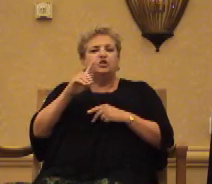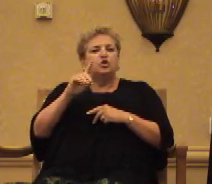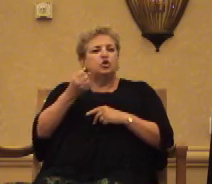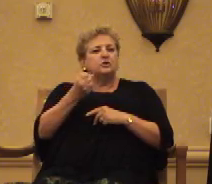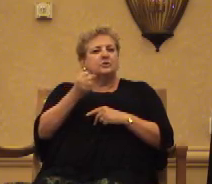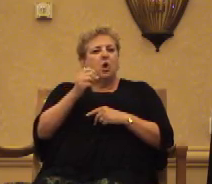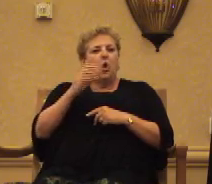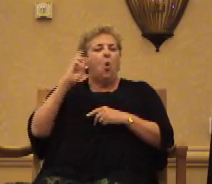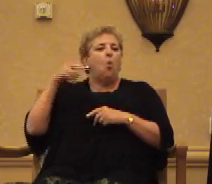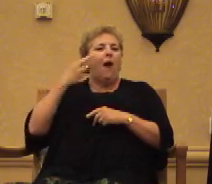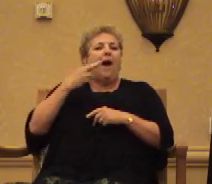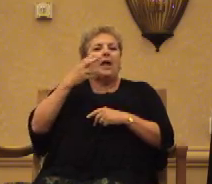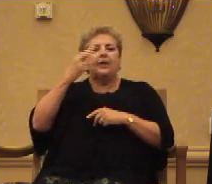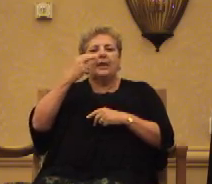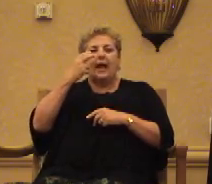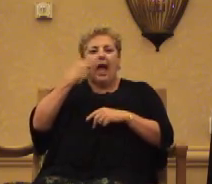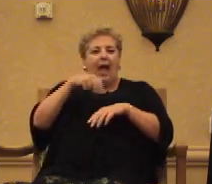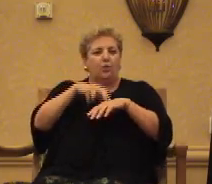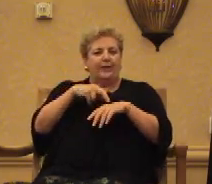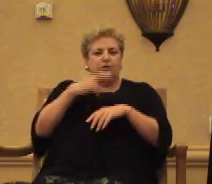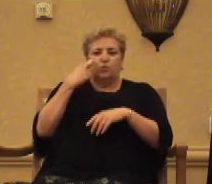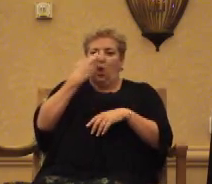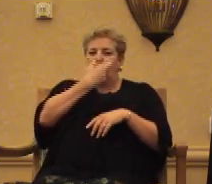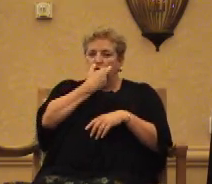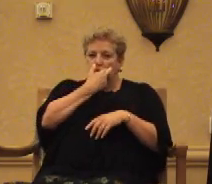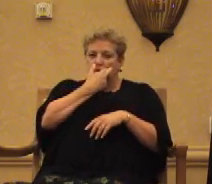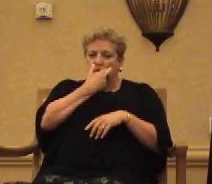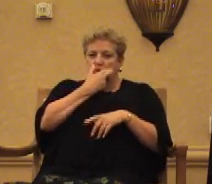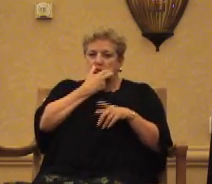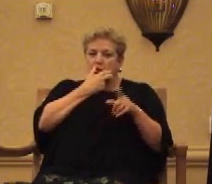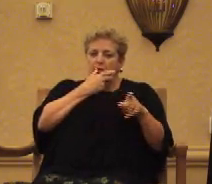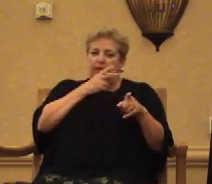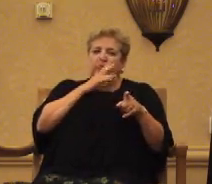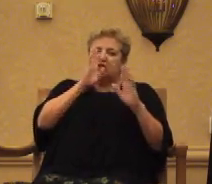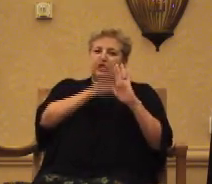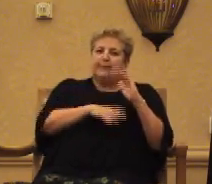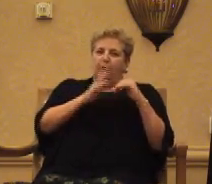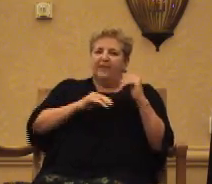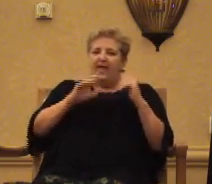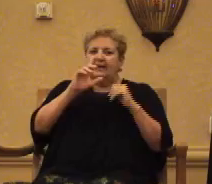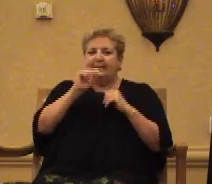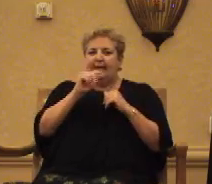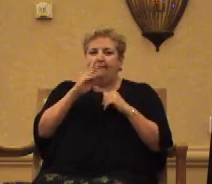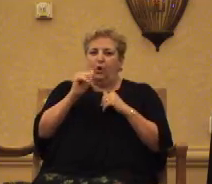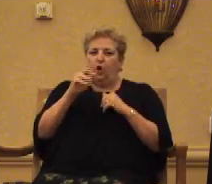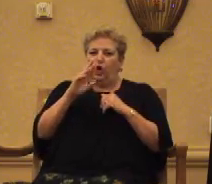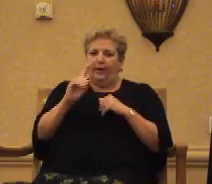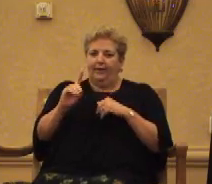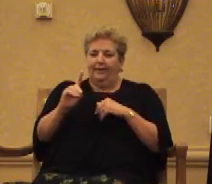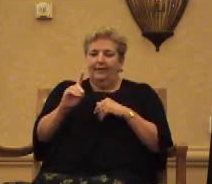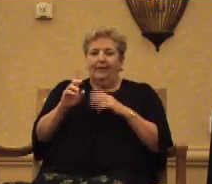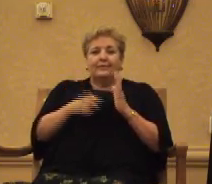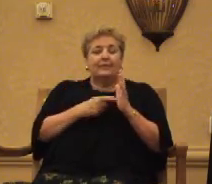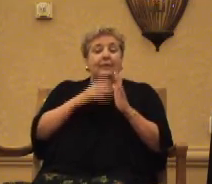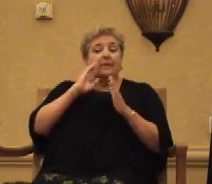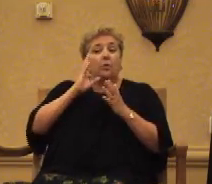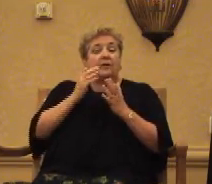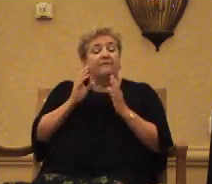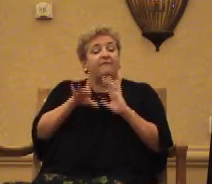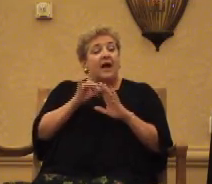when you do the math, it would come, hitting Thunderbird would come out on top a lot. Occasionally I'd find a sale on cheap vodka, but most of the time